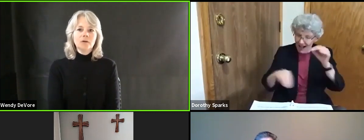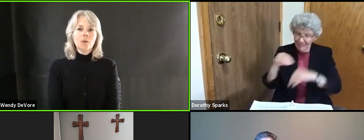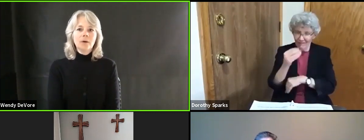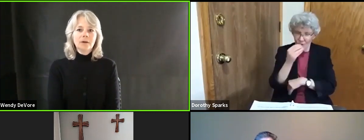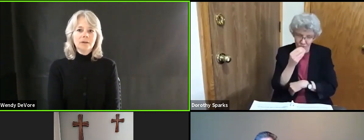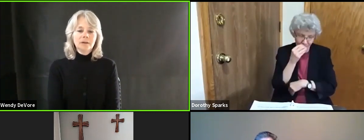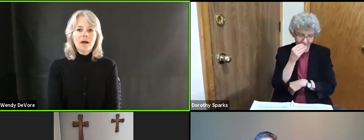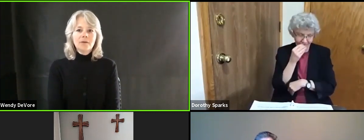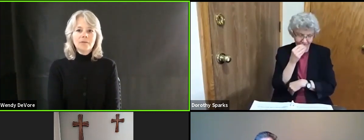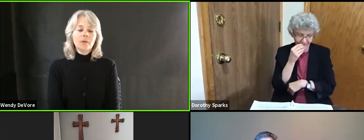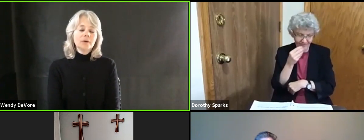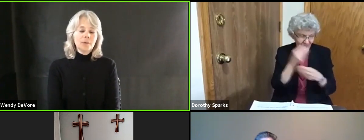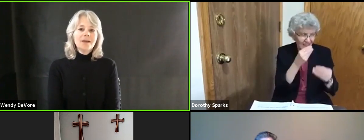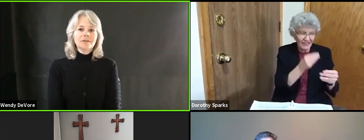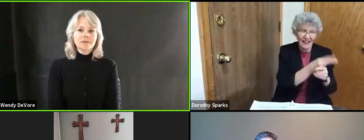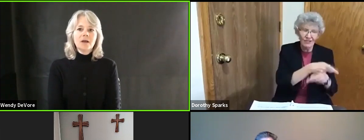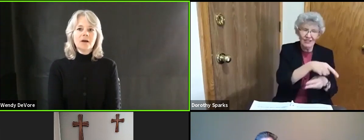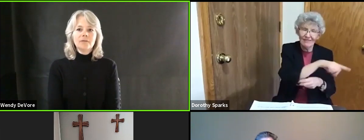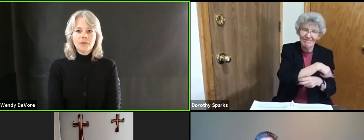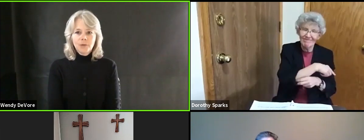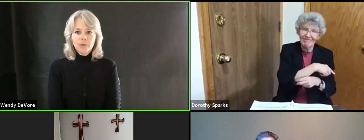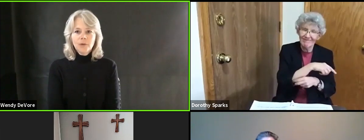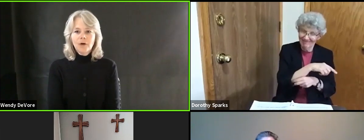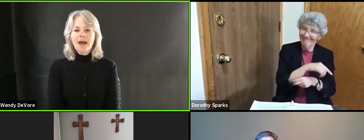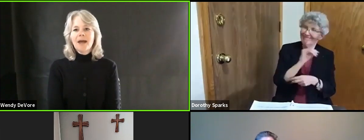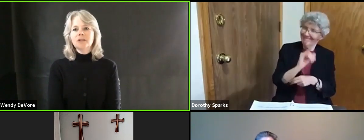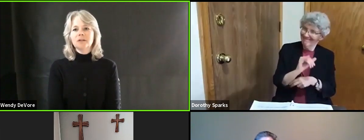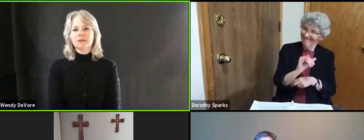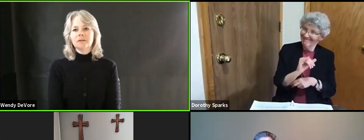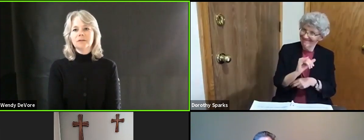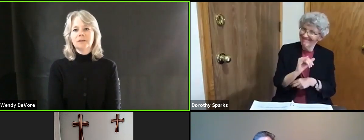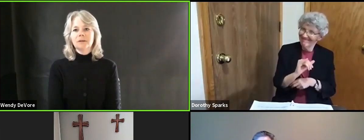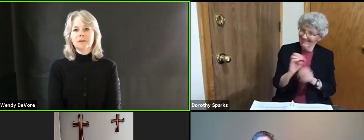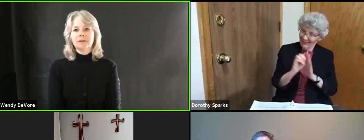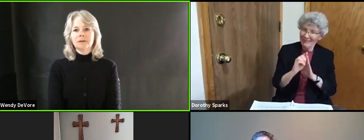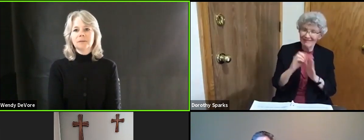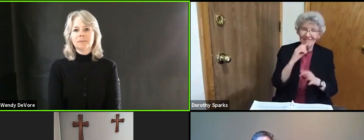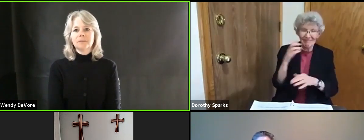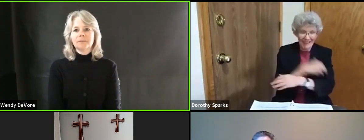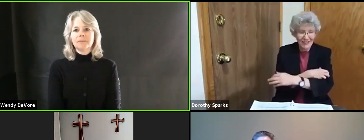experience your love or Christ's love through your actions